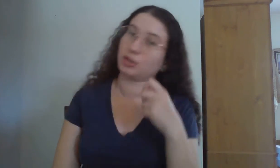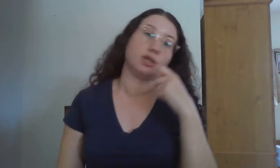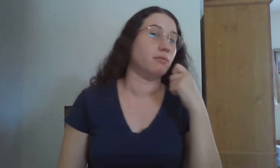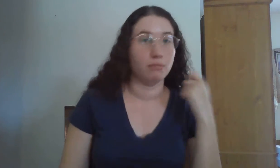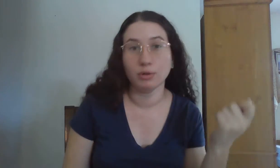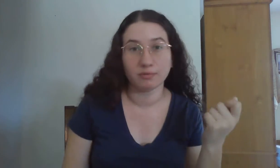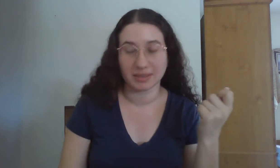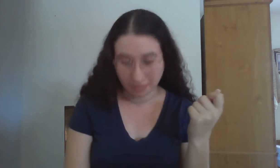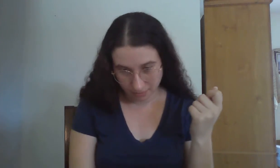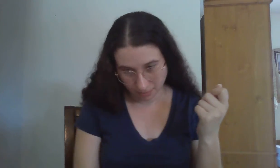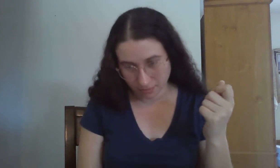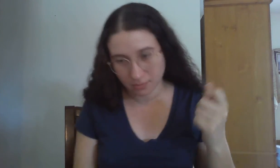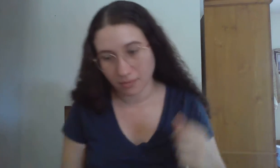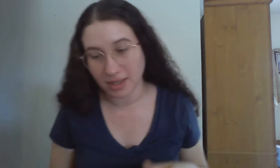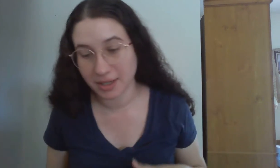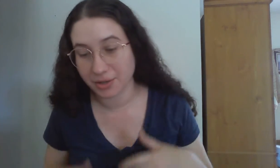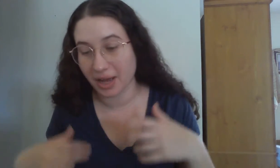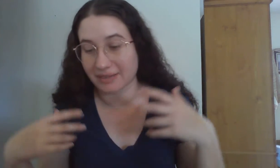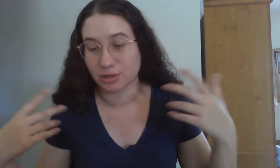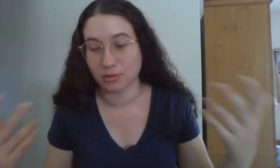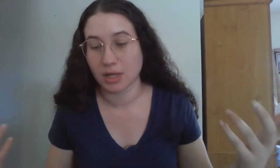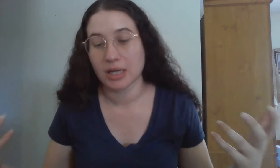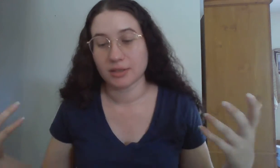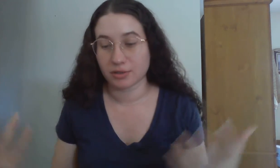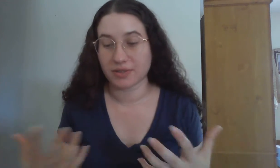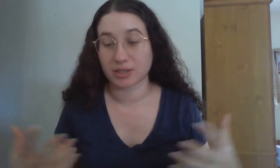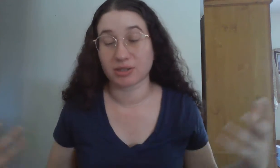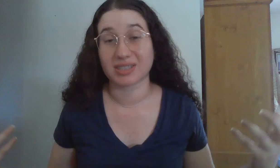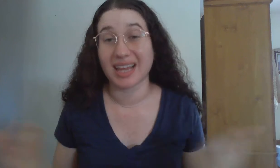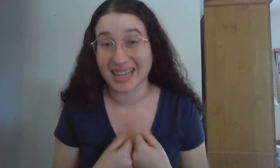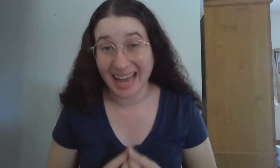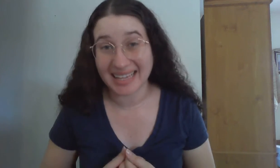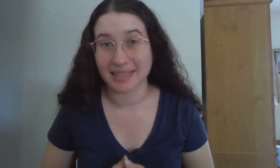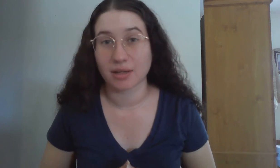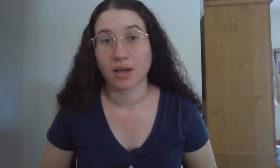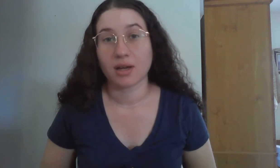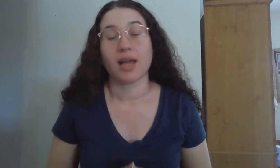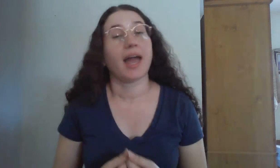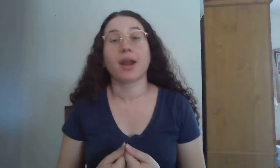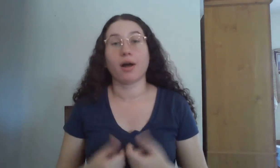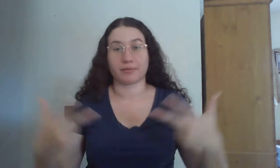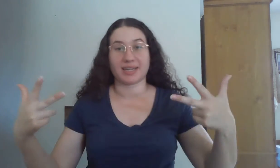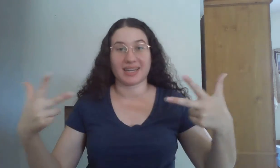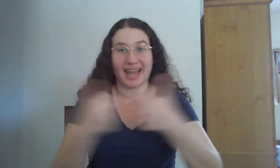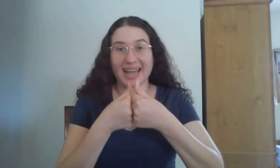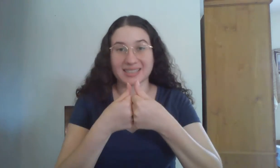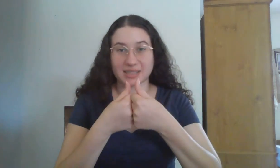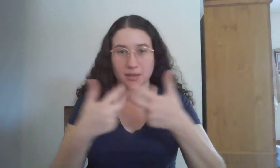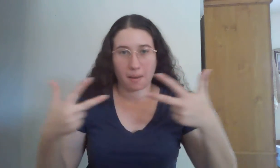show movement. Here you have two vehicles colliding head on, right? An accident.